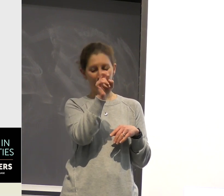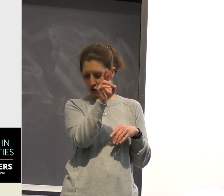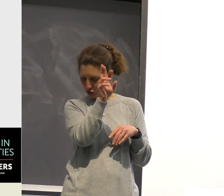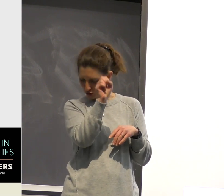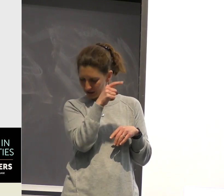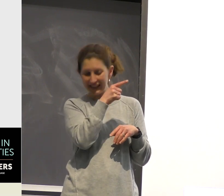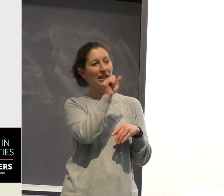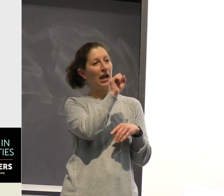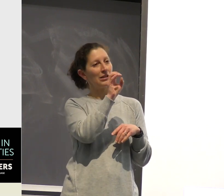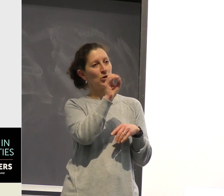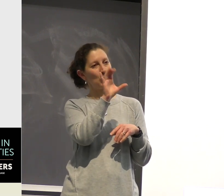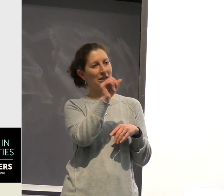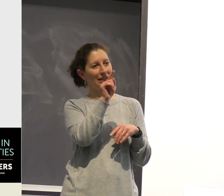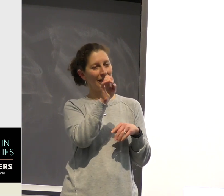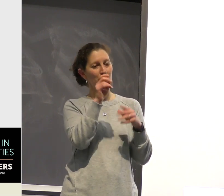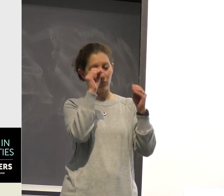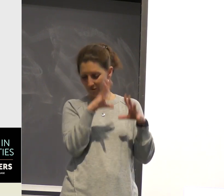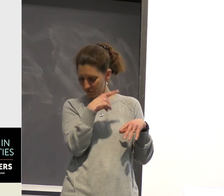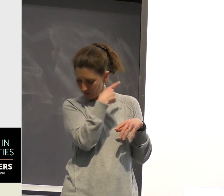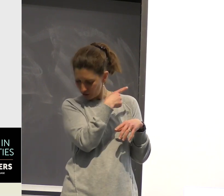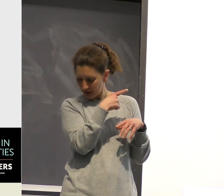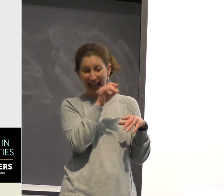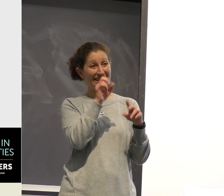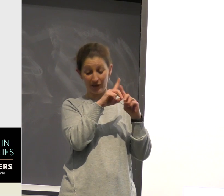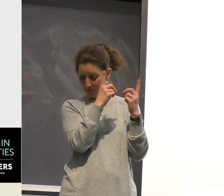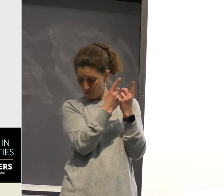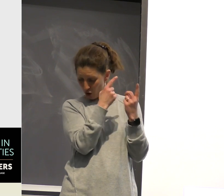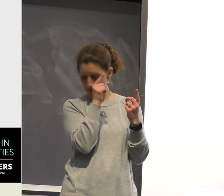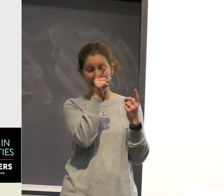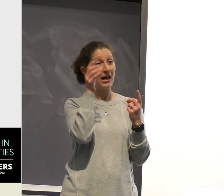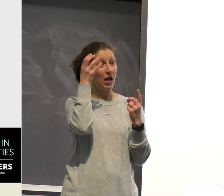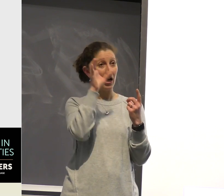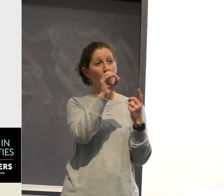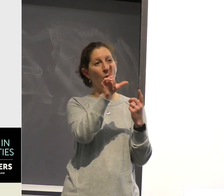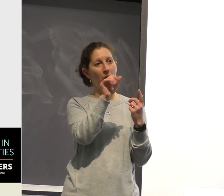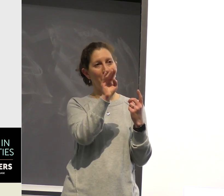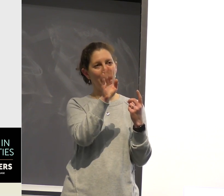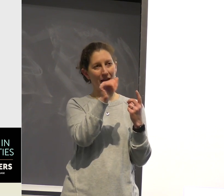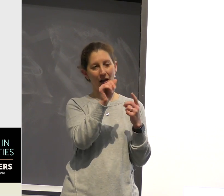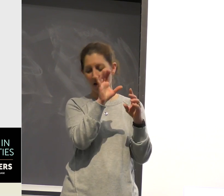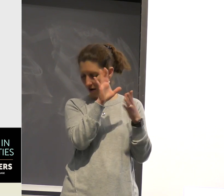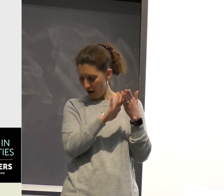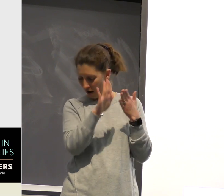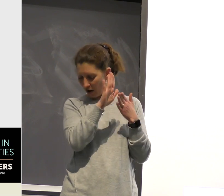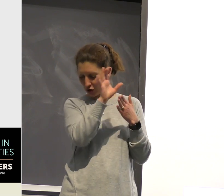Crom Saunders. He is an associate professor in the ASL department at Cromania College